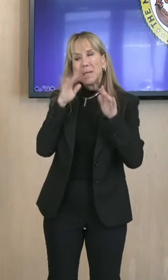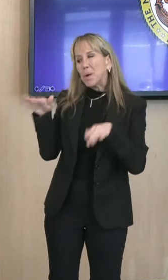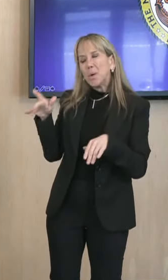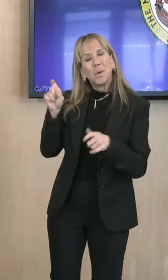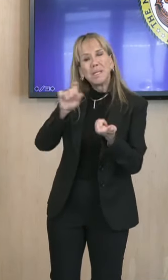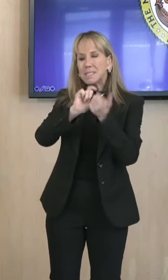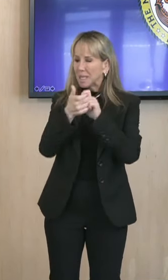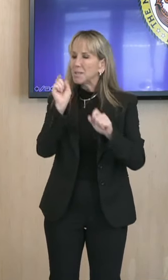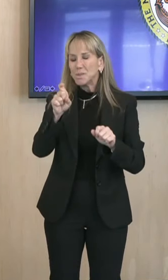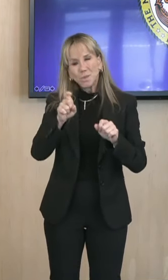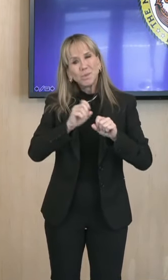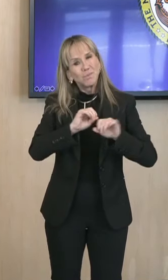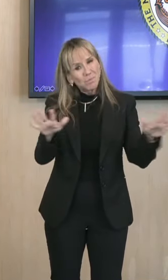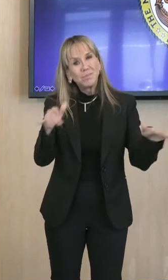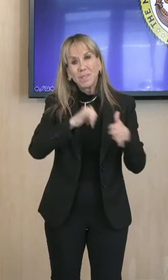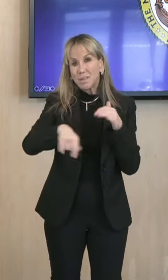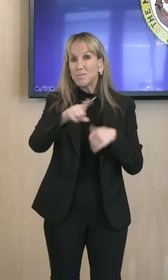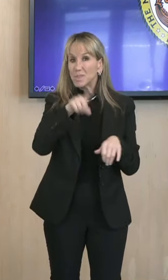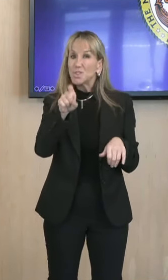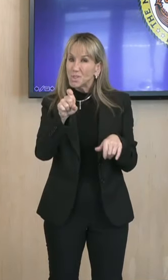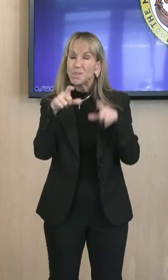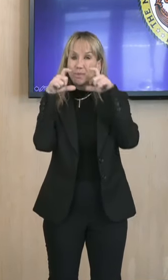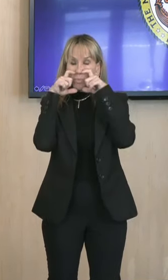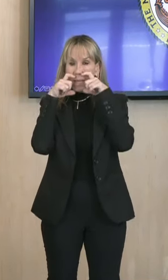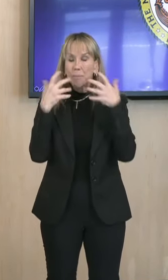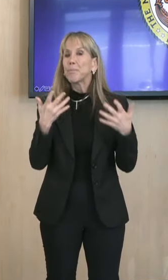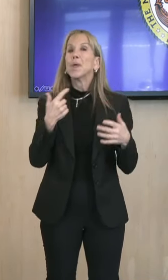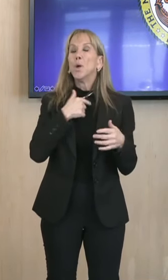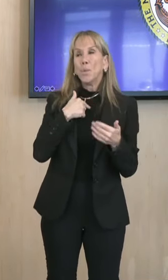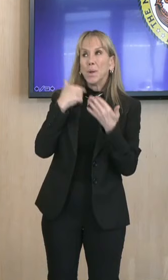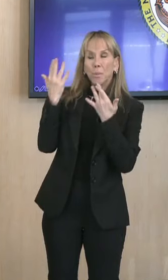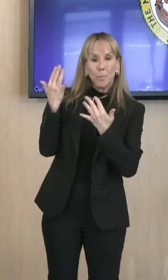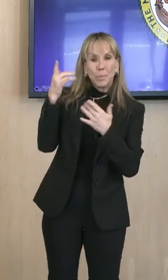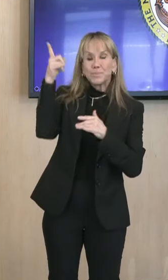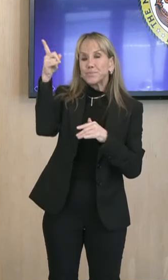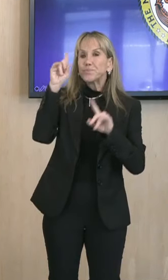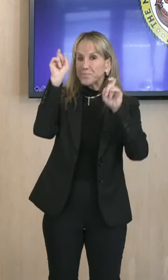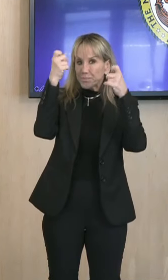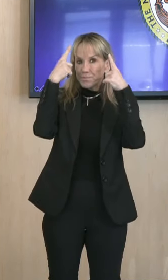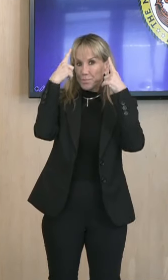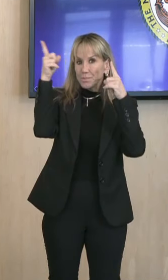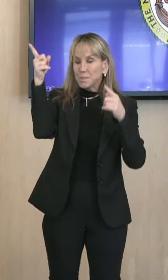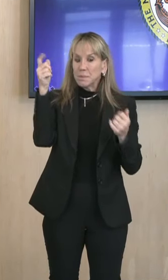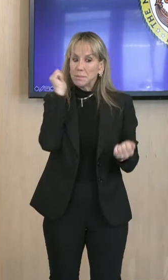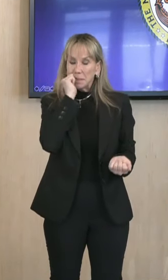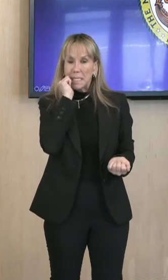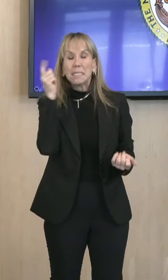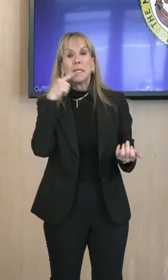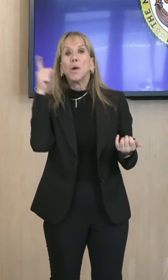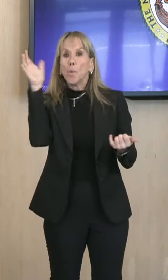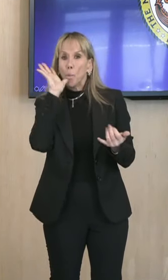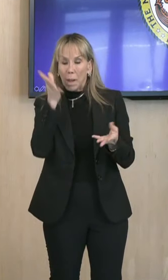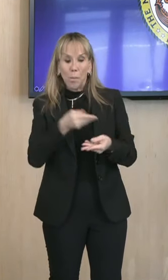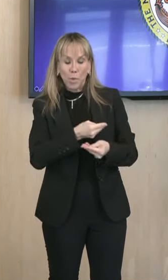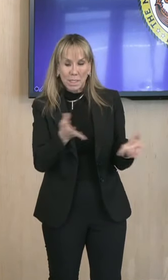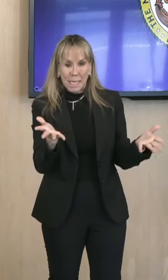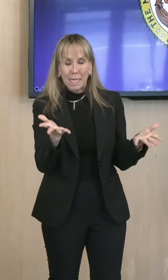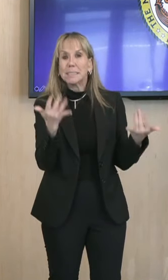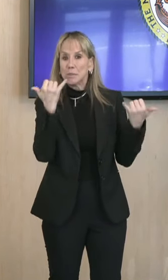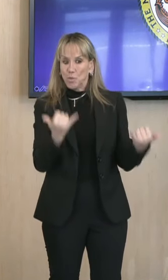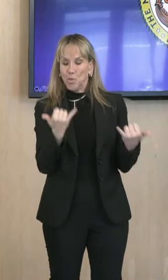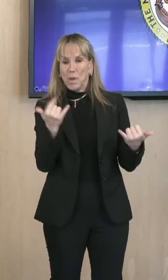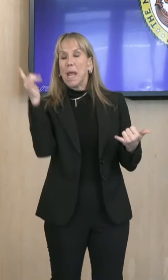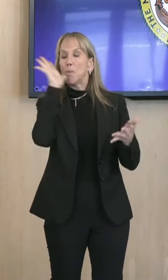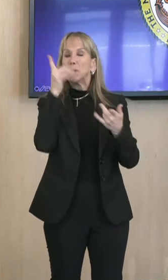The state of California and the governor addressed it today in their daily press briefing, saying they would be providing additional guidance